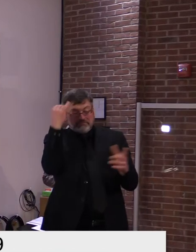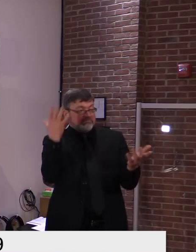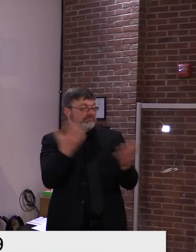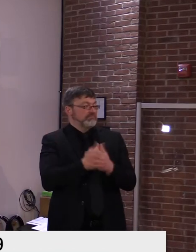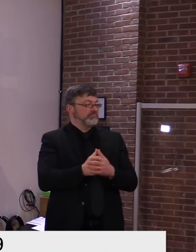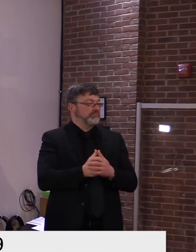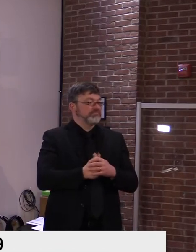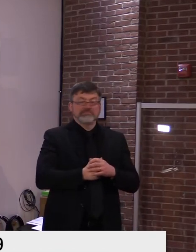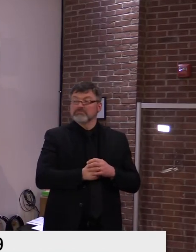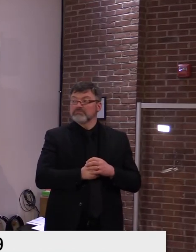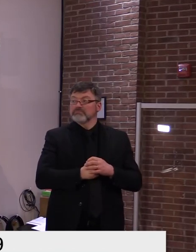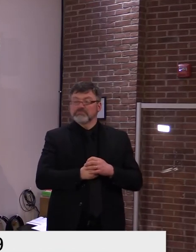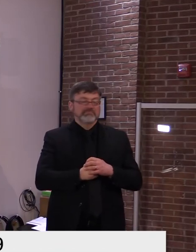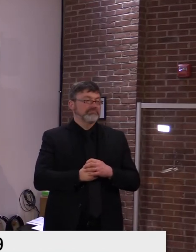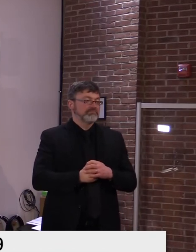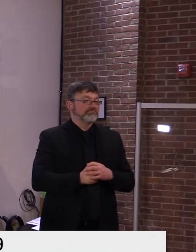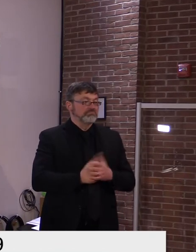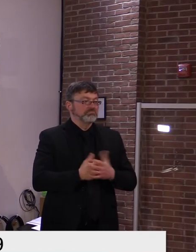Thank you.